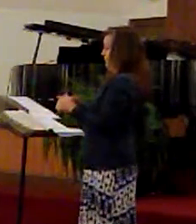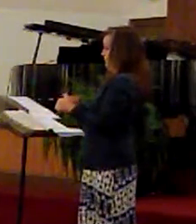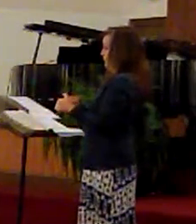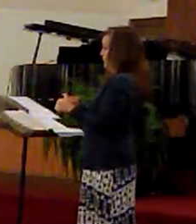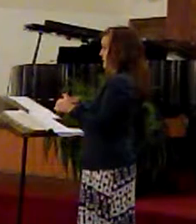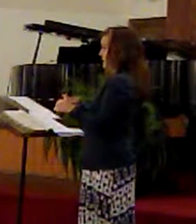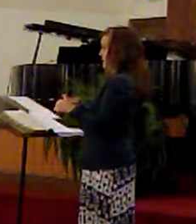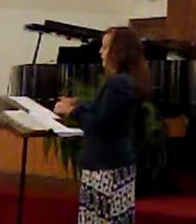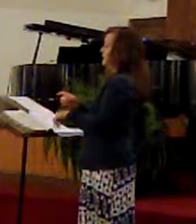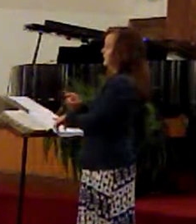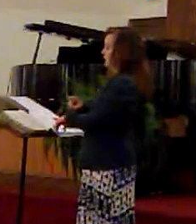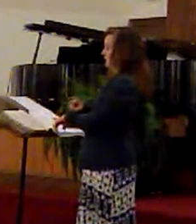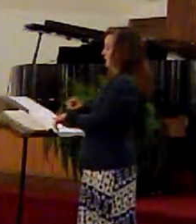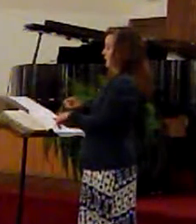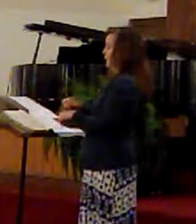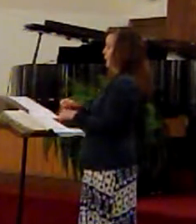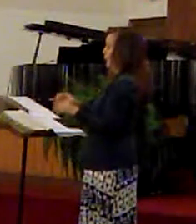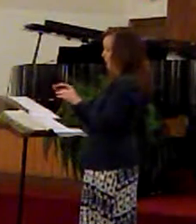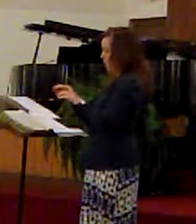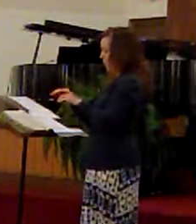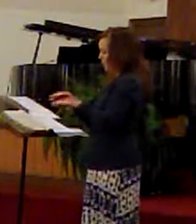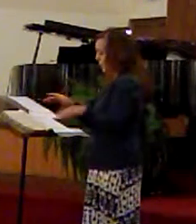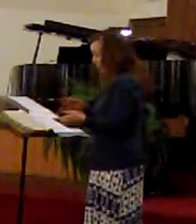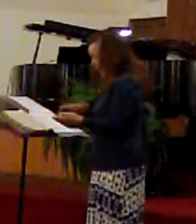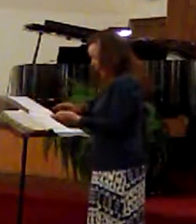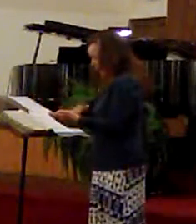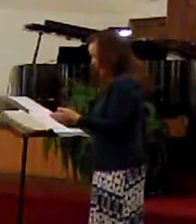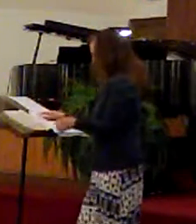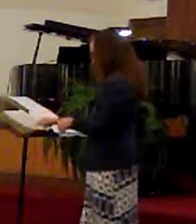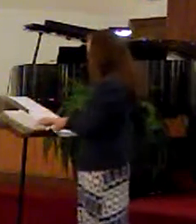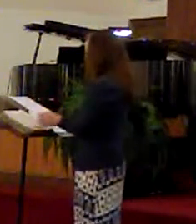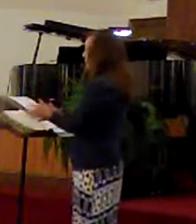have. That we spend it reading the Bible.